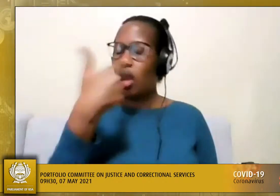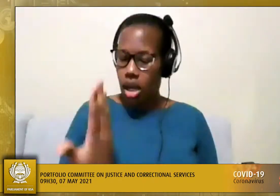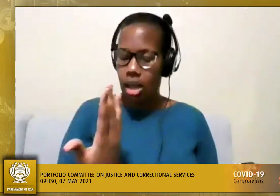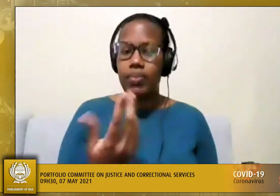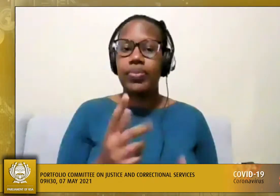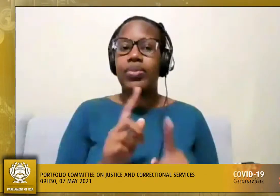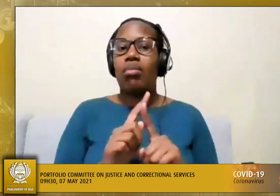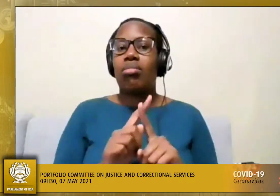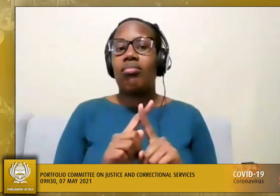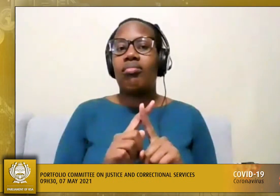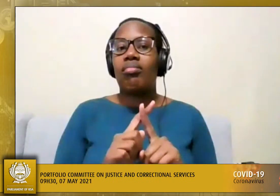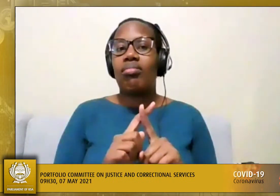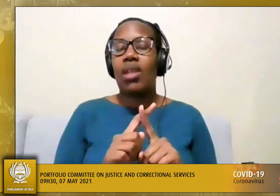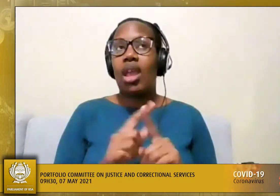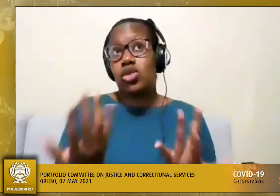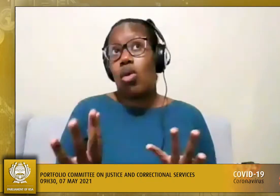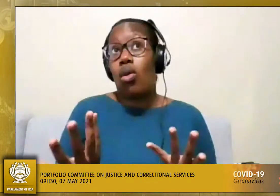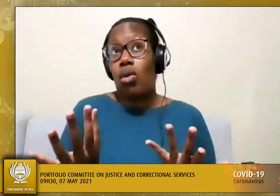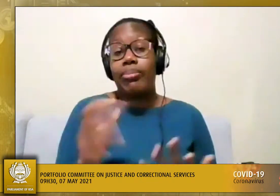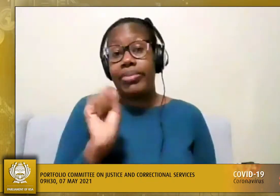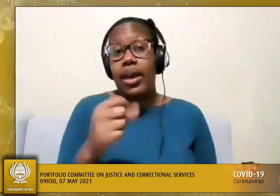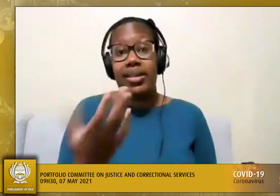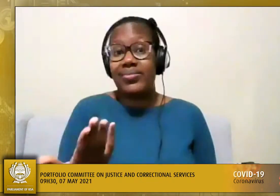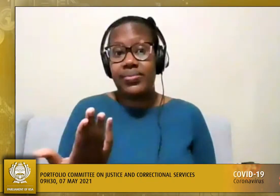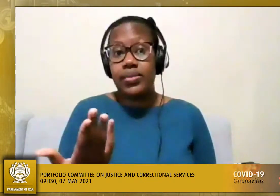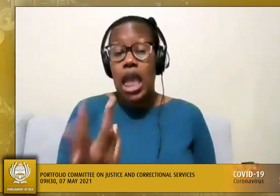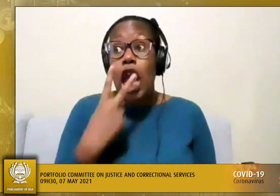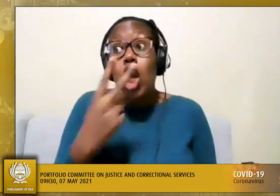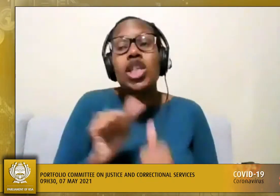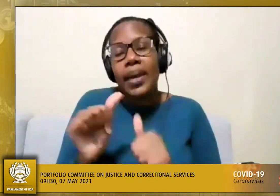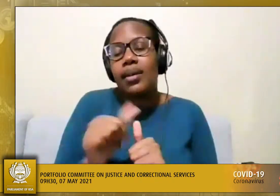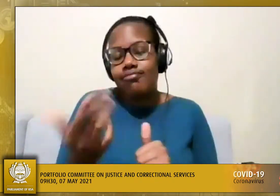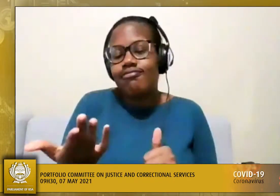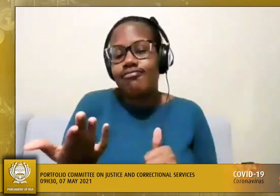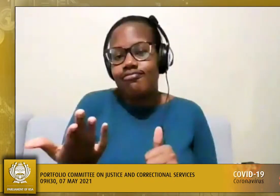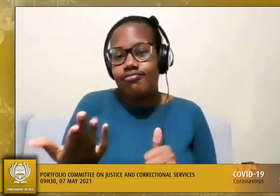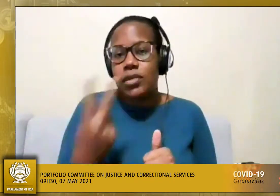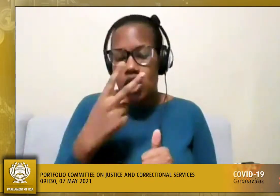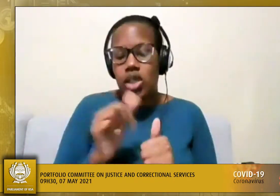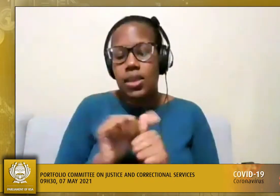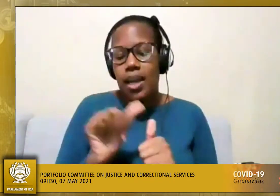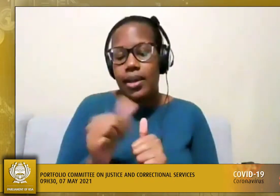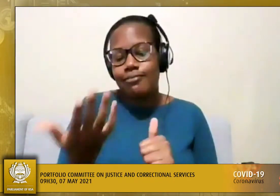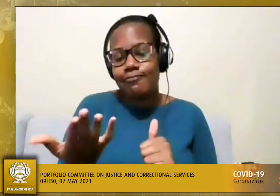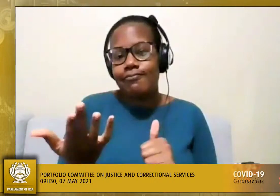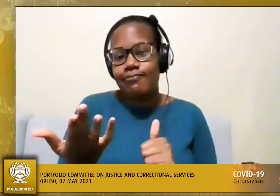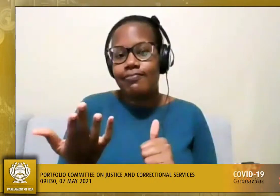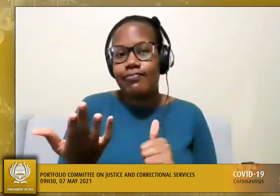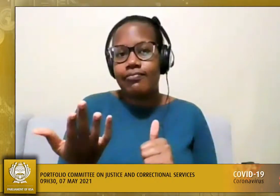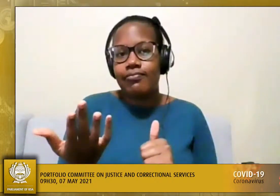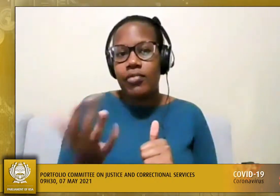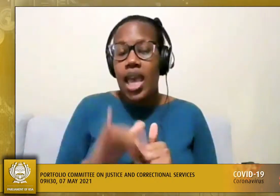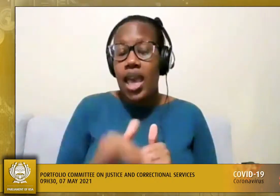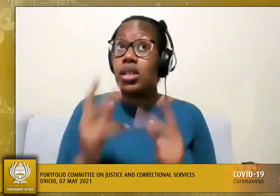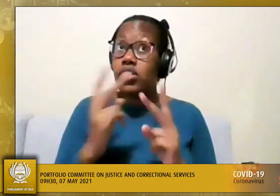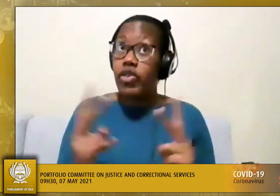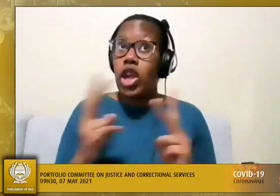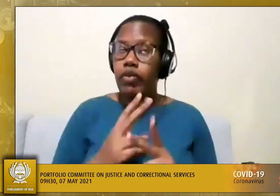um so yeah it's it is looking better it is looking better for which is very very